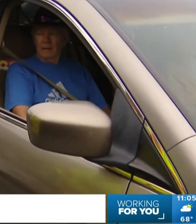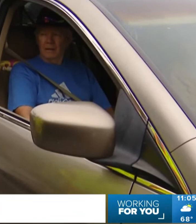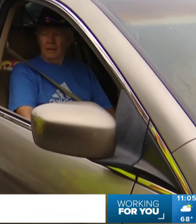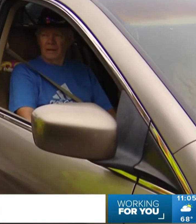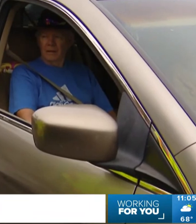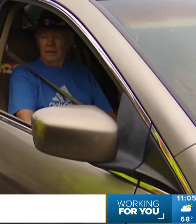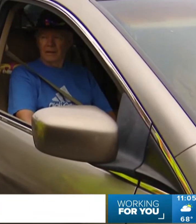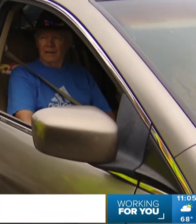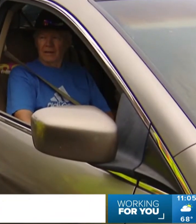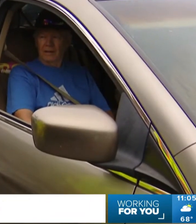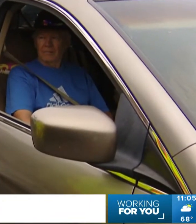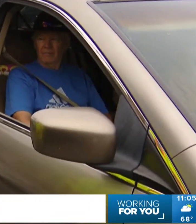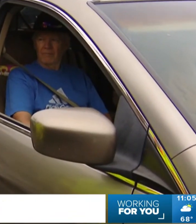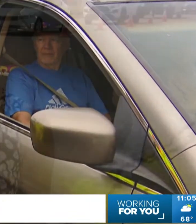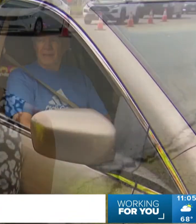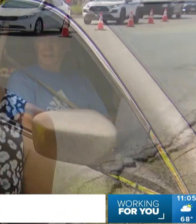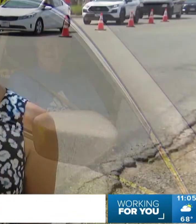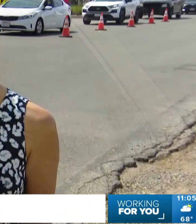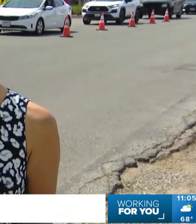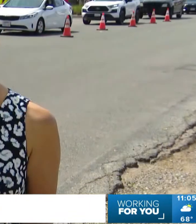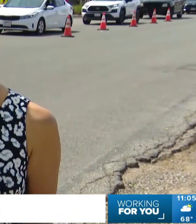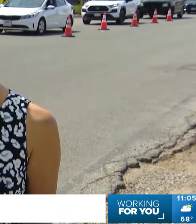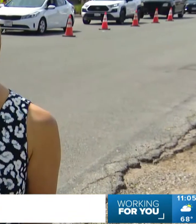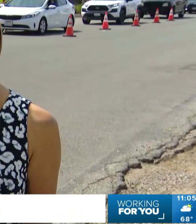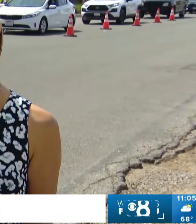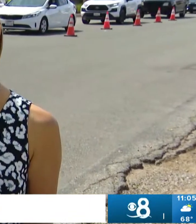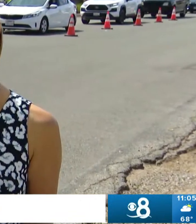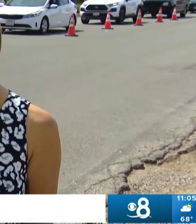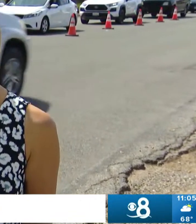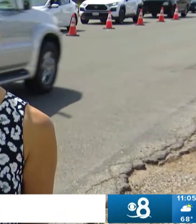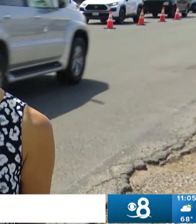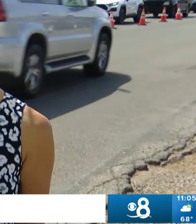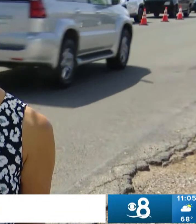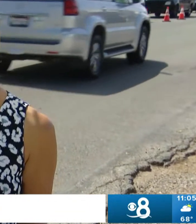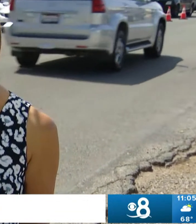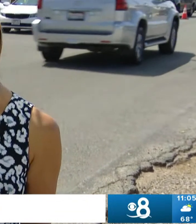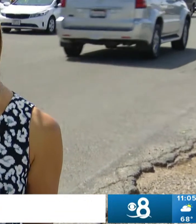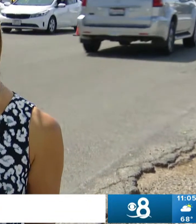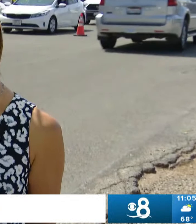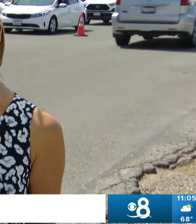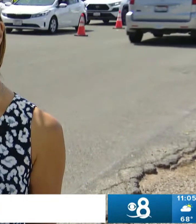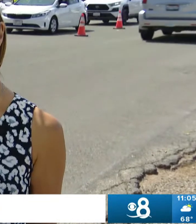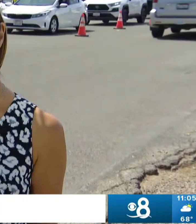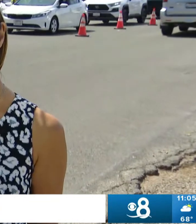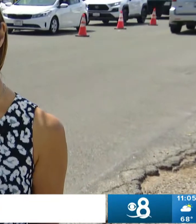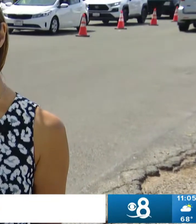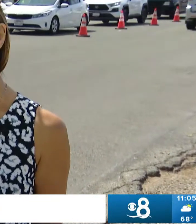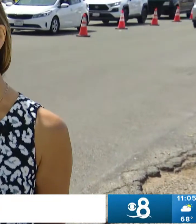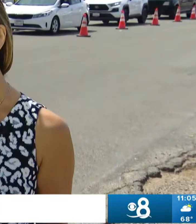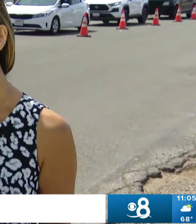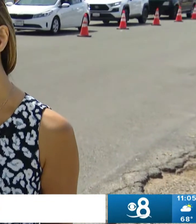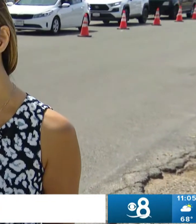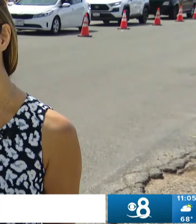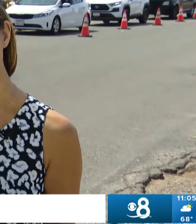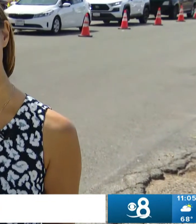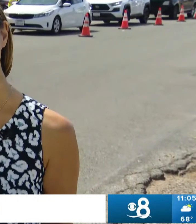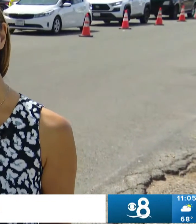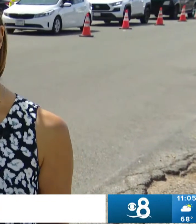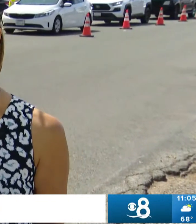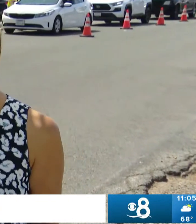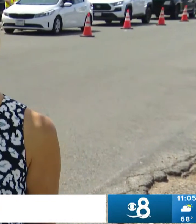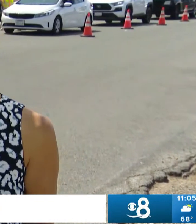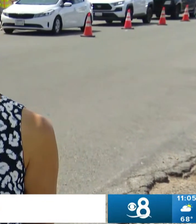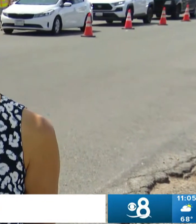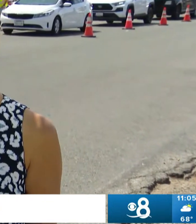handing out more water. So back out here live, we do note the San Ysidro school district shut down all of its schools today because of this boil